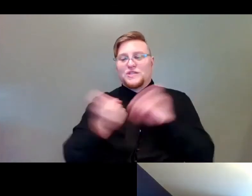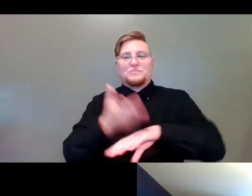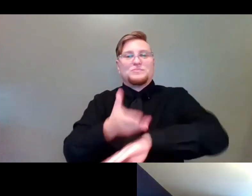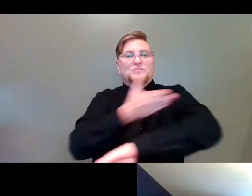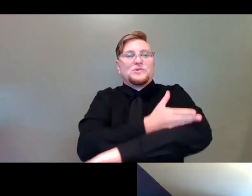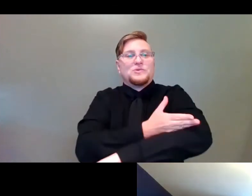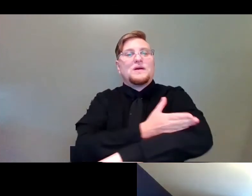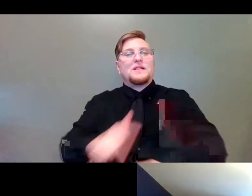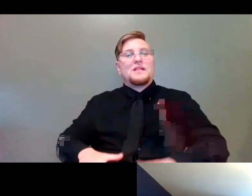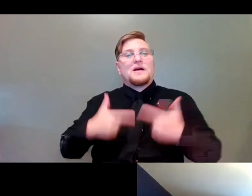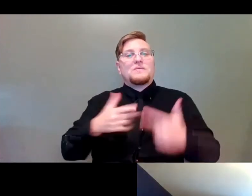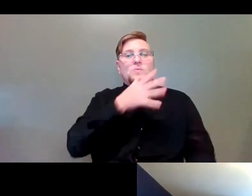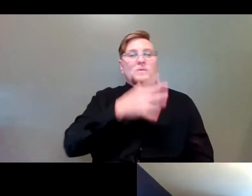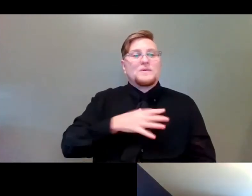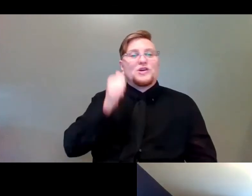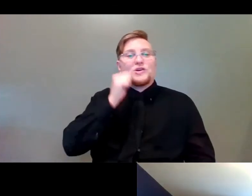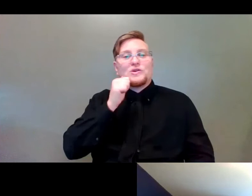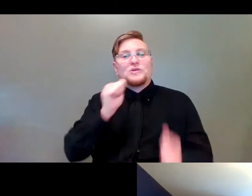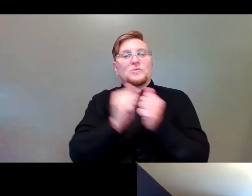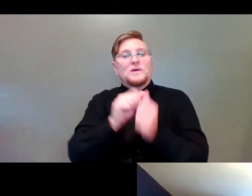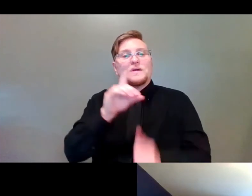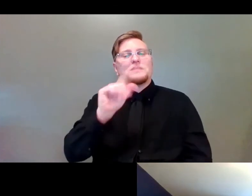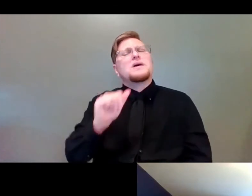with disabilities.